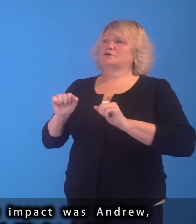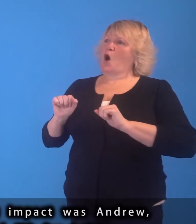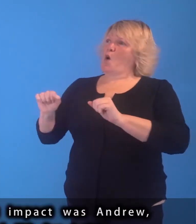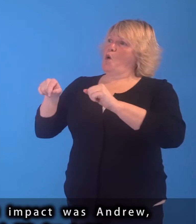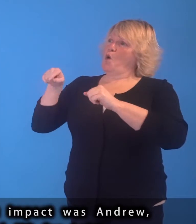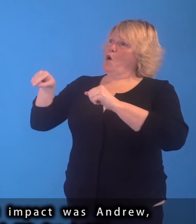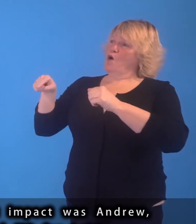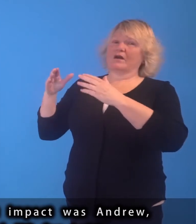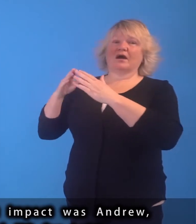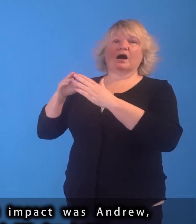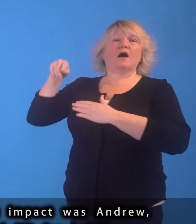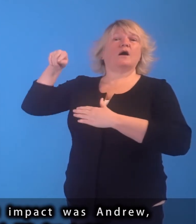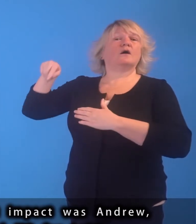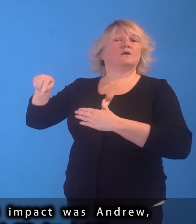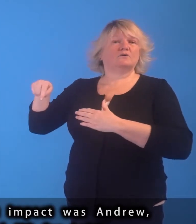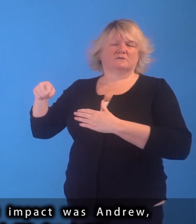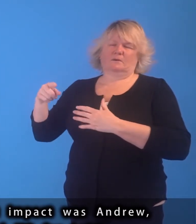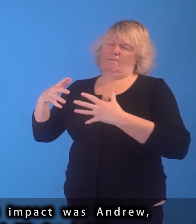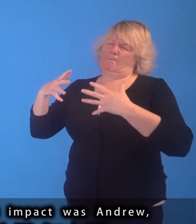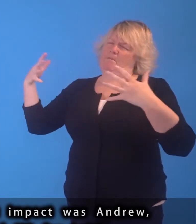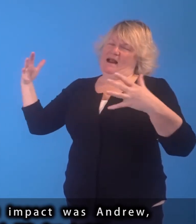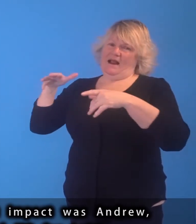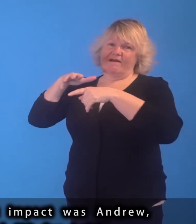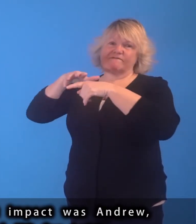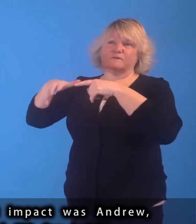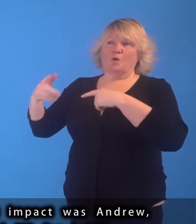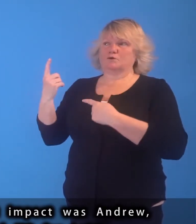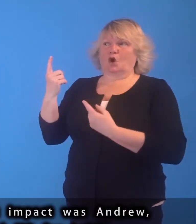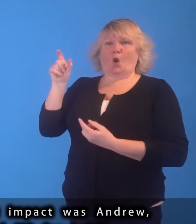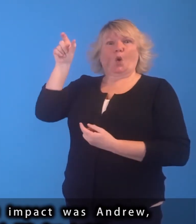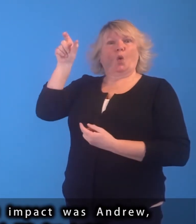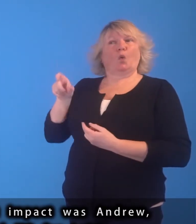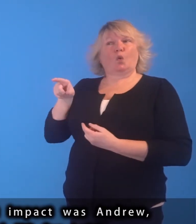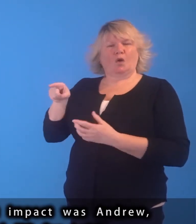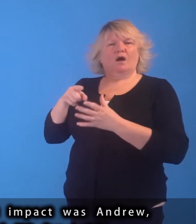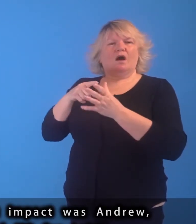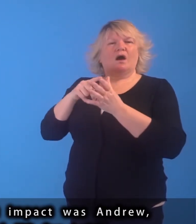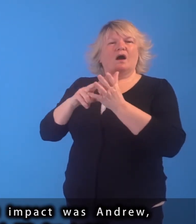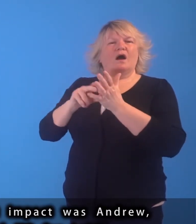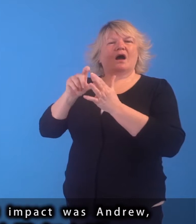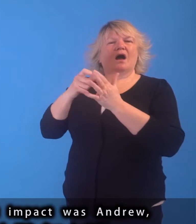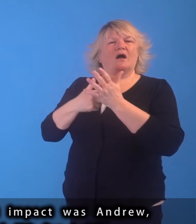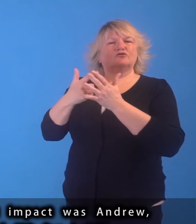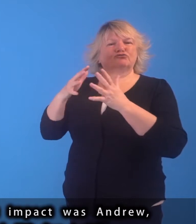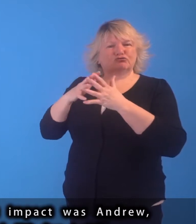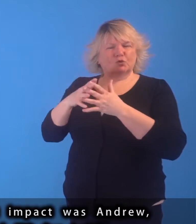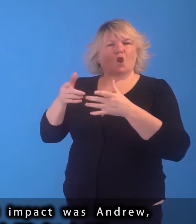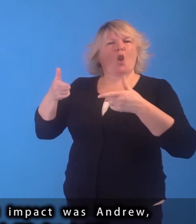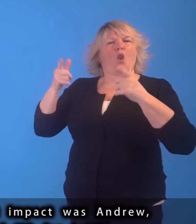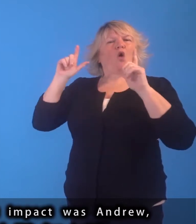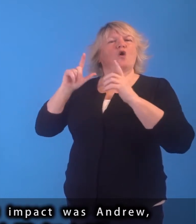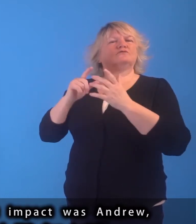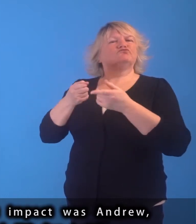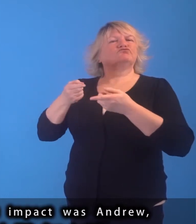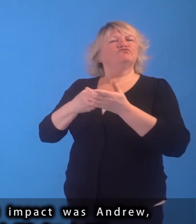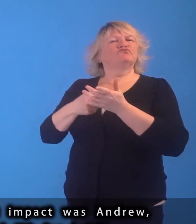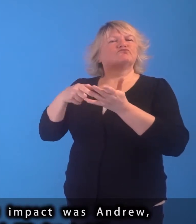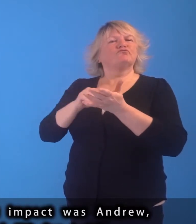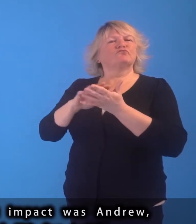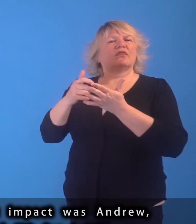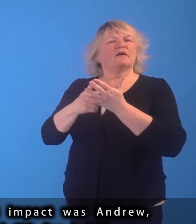The next owner to have a significant impact was Andrew, Lord Rutherford, an